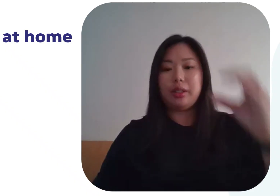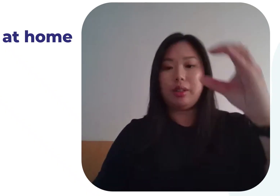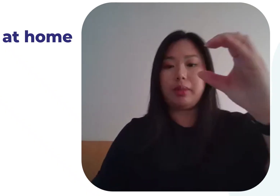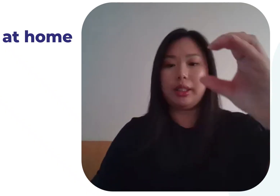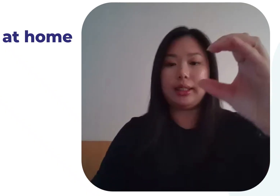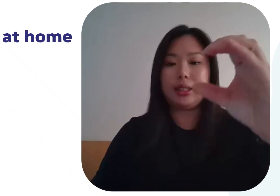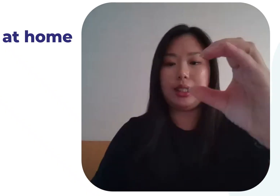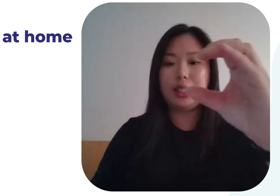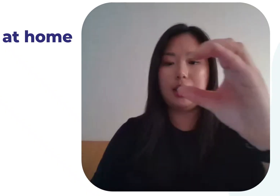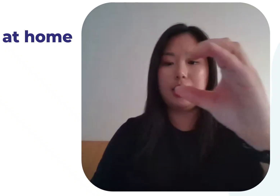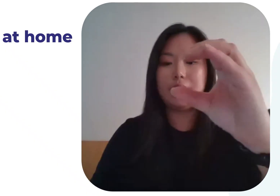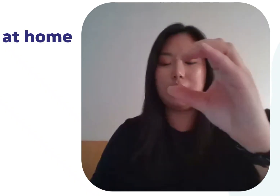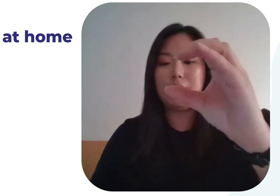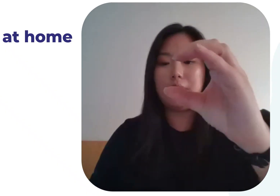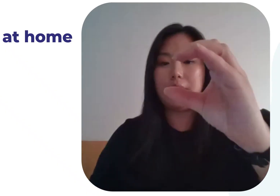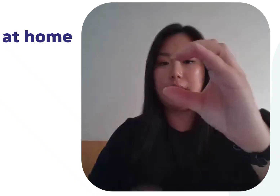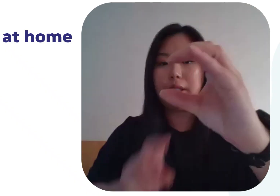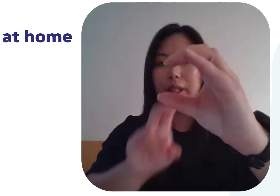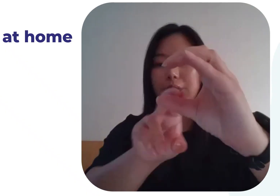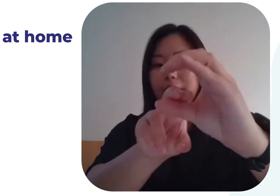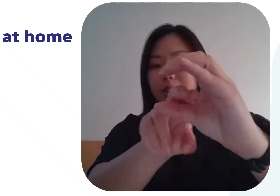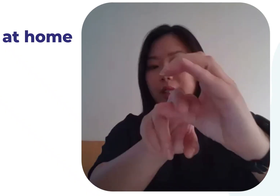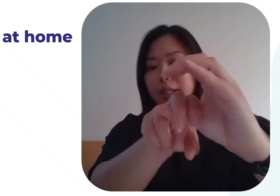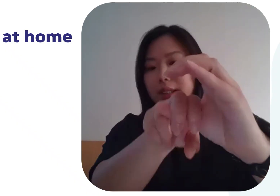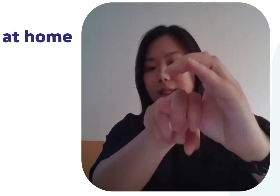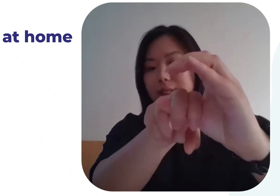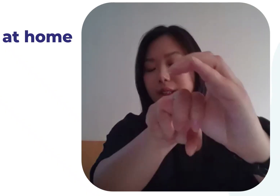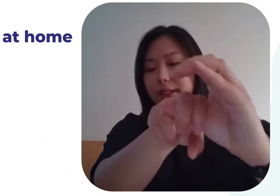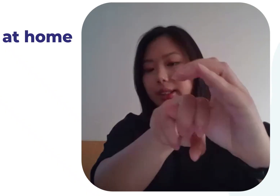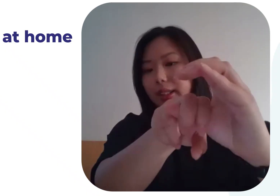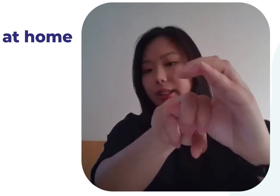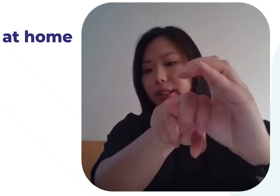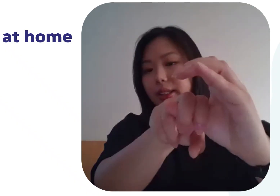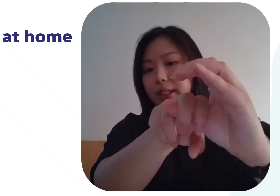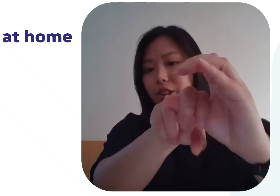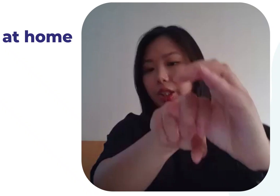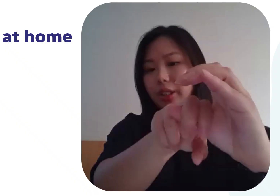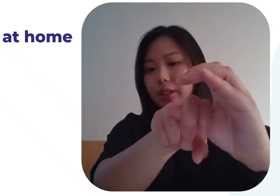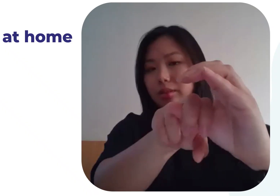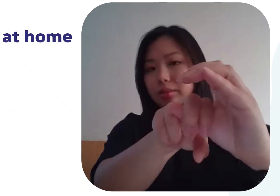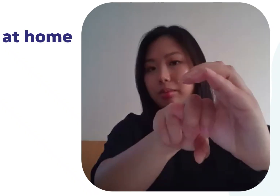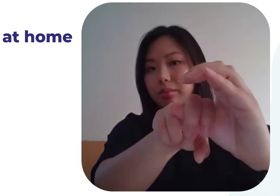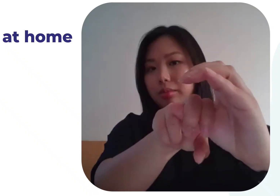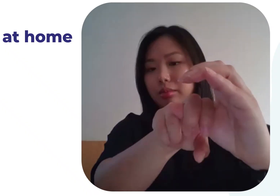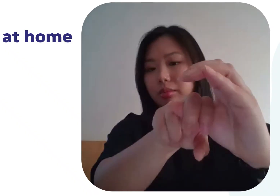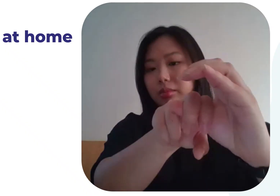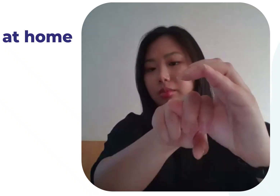Chair, you make a C, and then you hang your legs that are sitting. Chair.